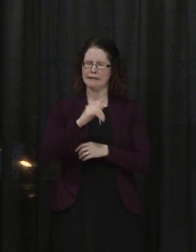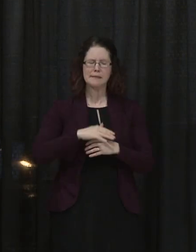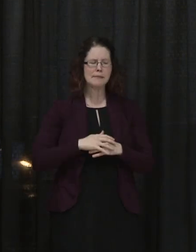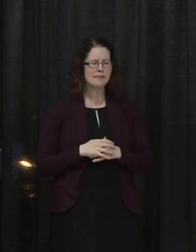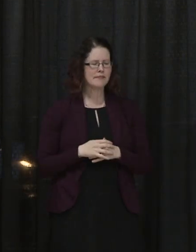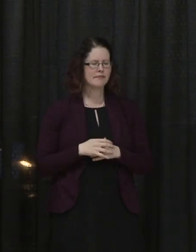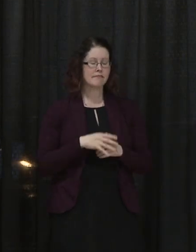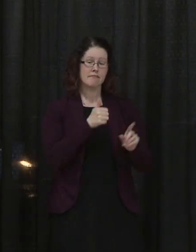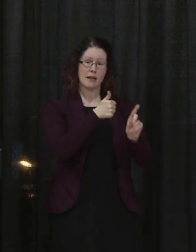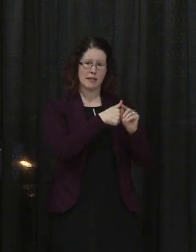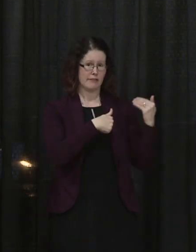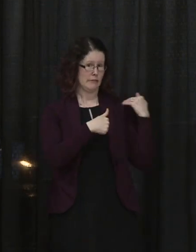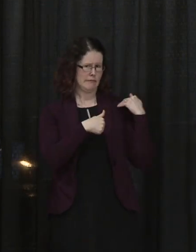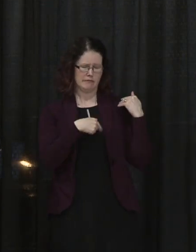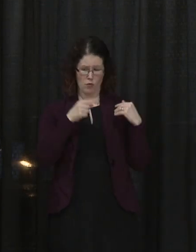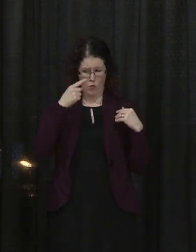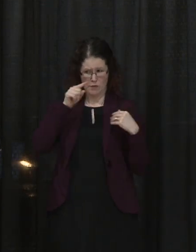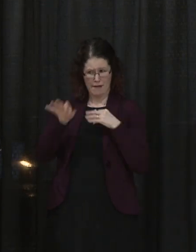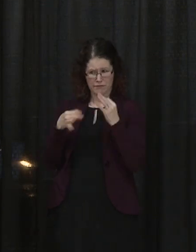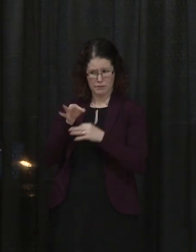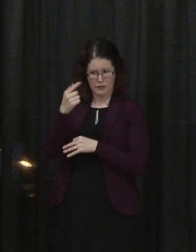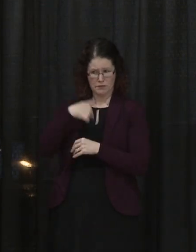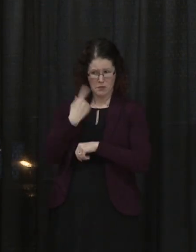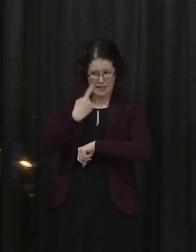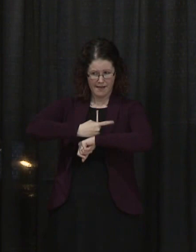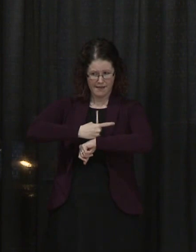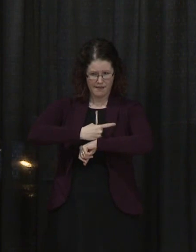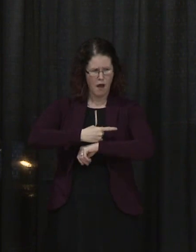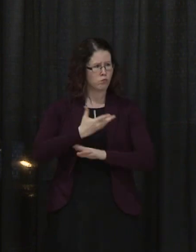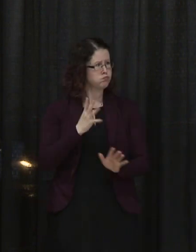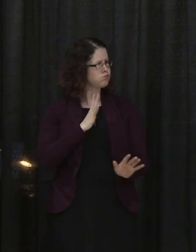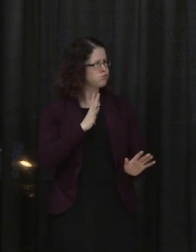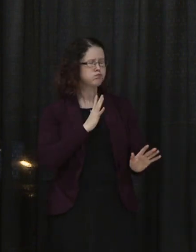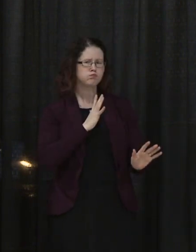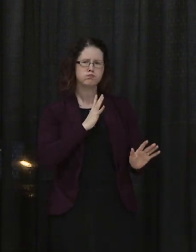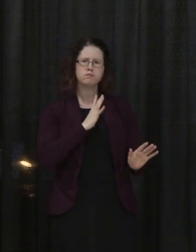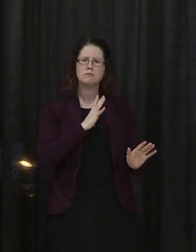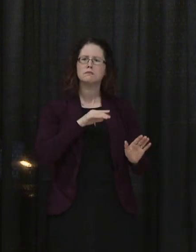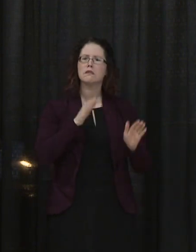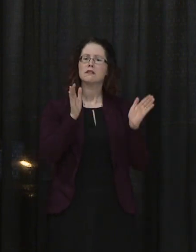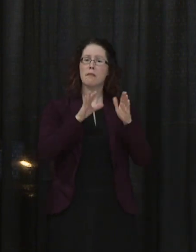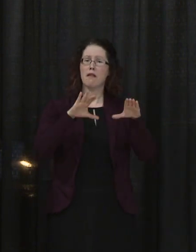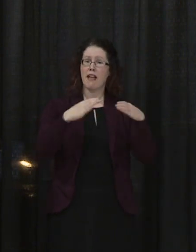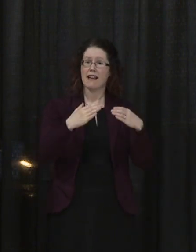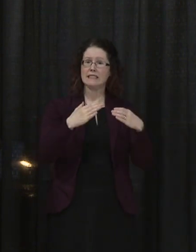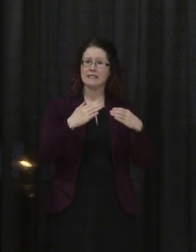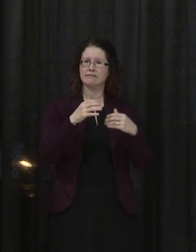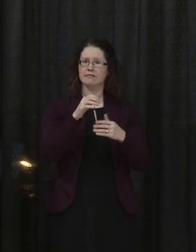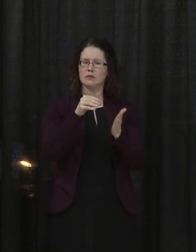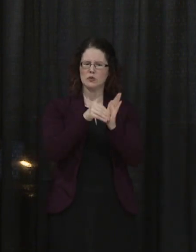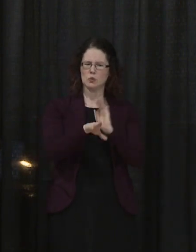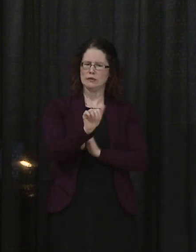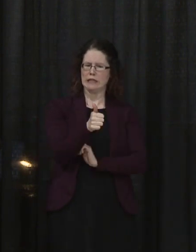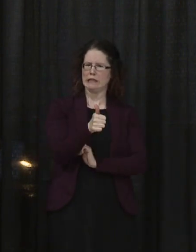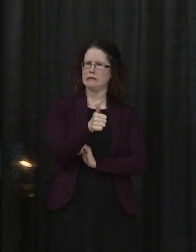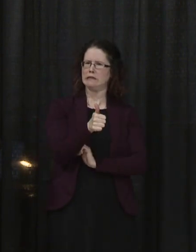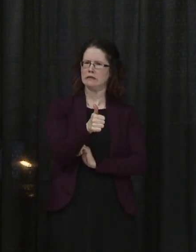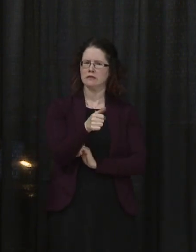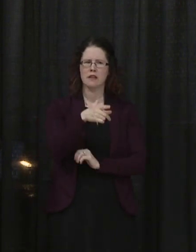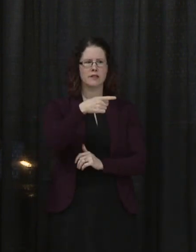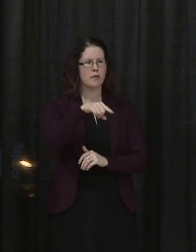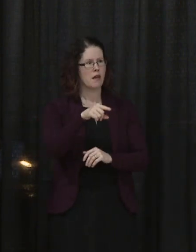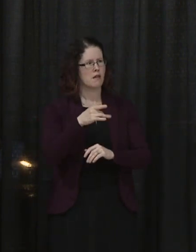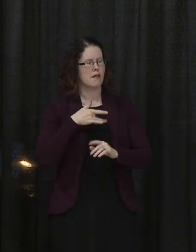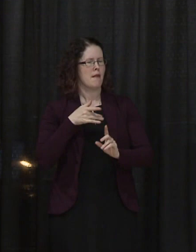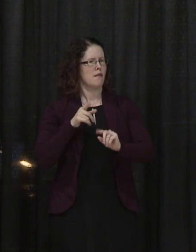him. I said I would be pleased to do so. He told me it was a very small class with exactly 10 students. They were very